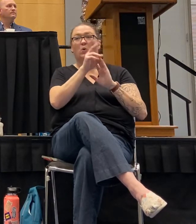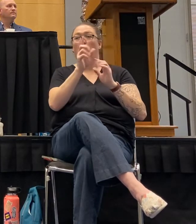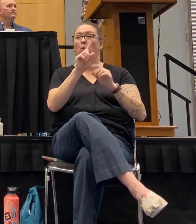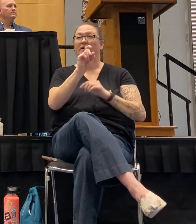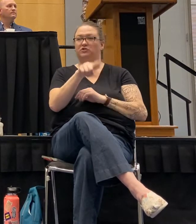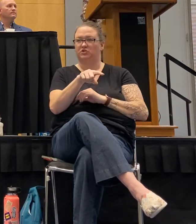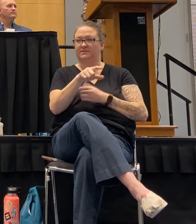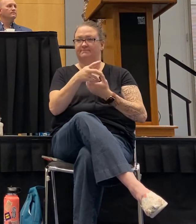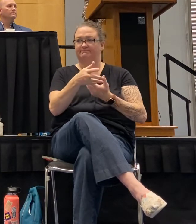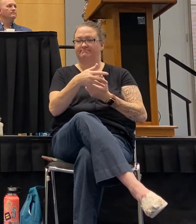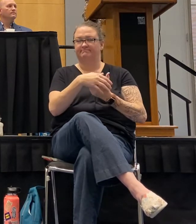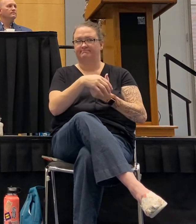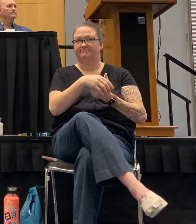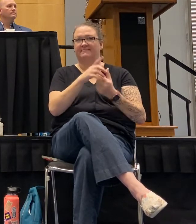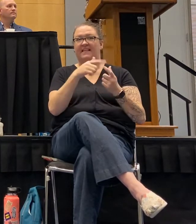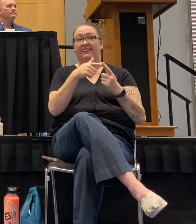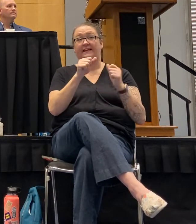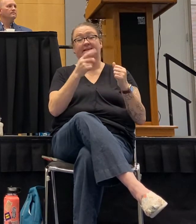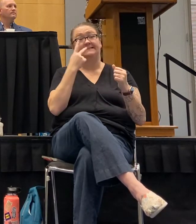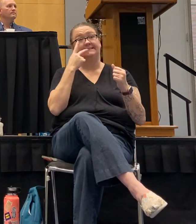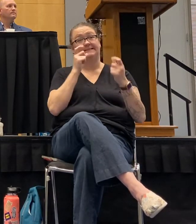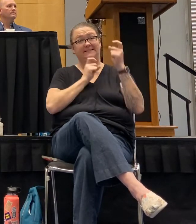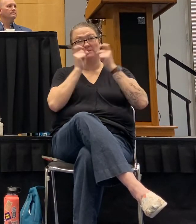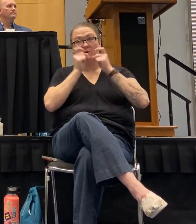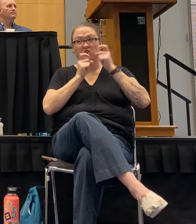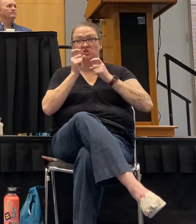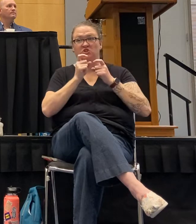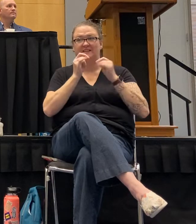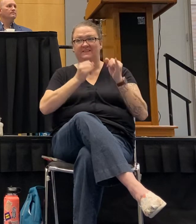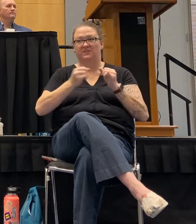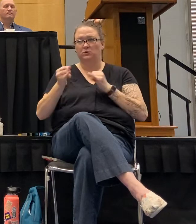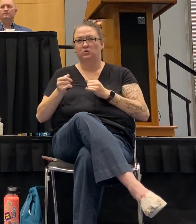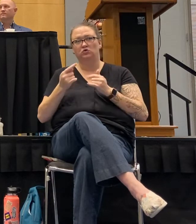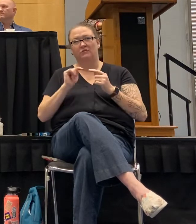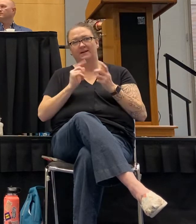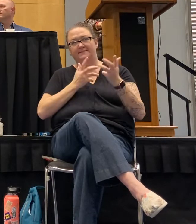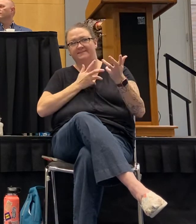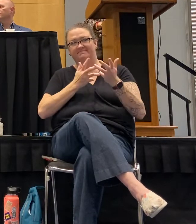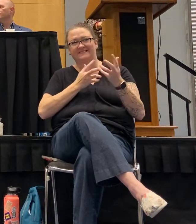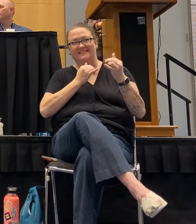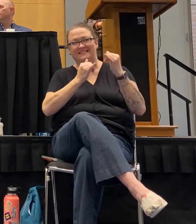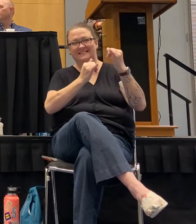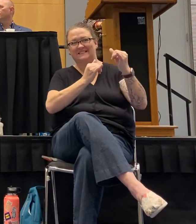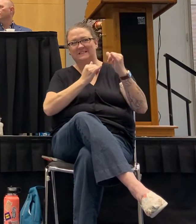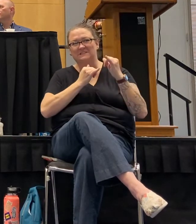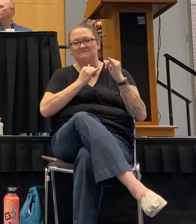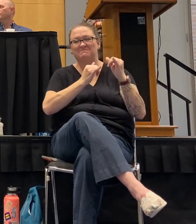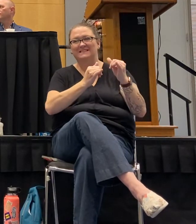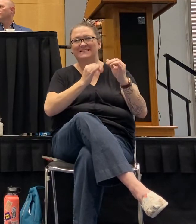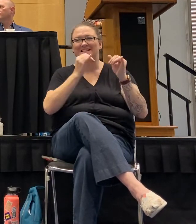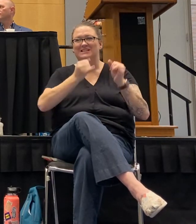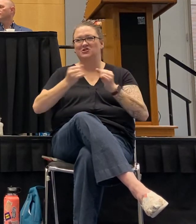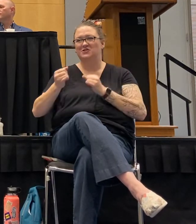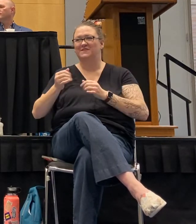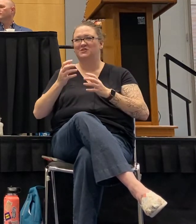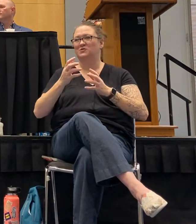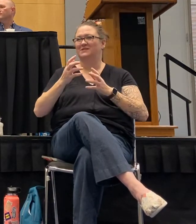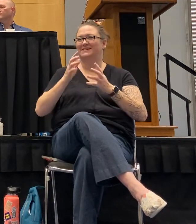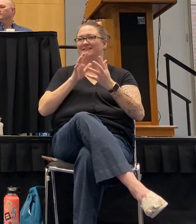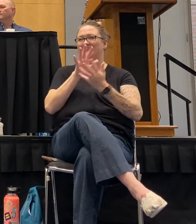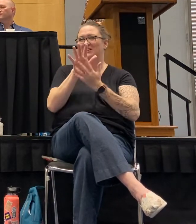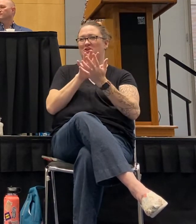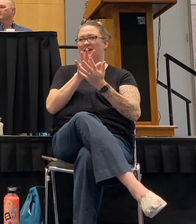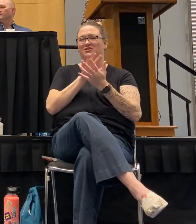question. And they can see the expression of the individual trying to simulate an interaction in person. And then they have